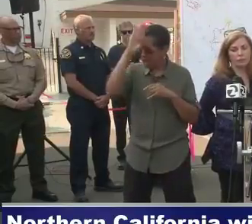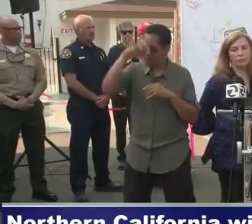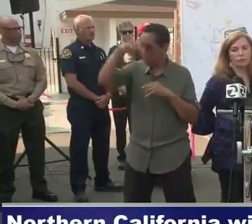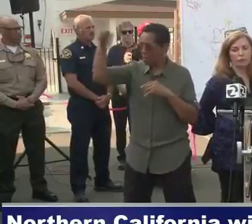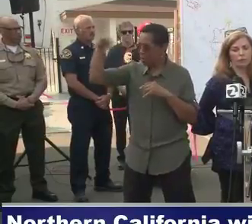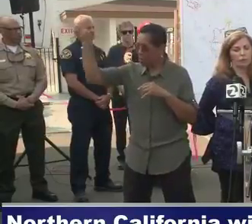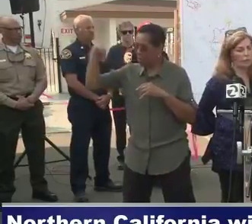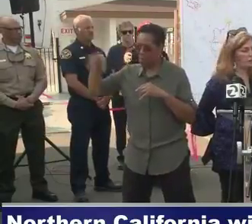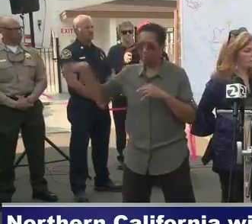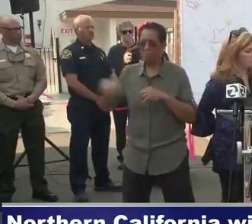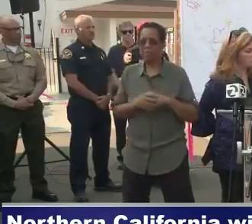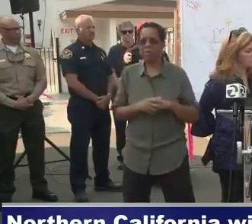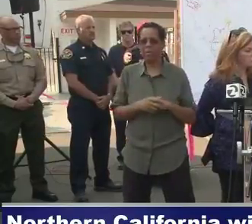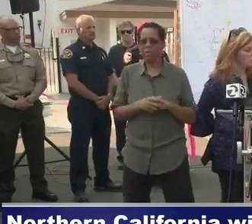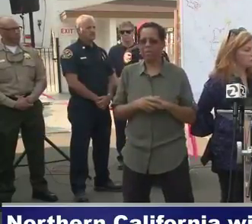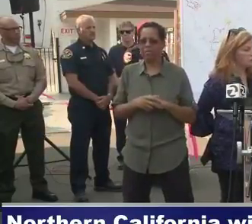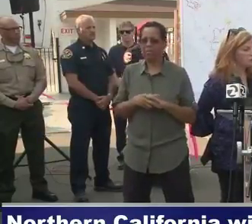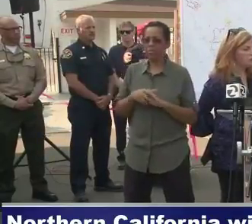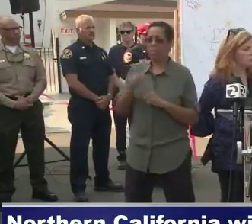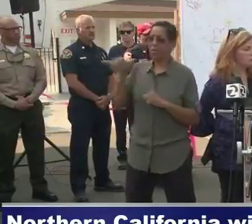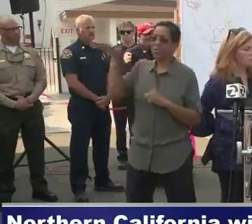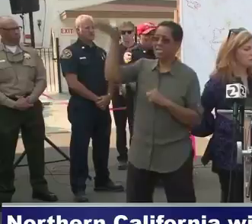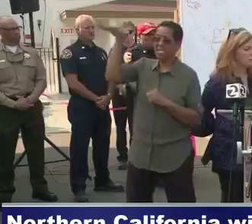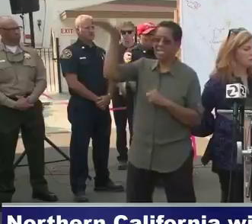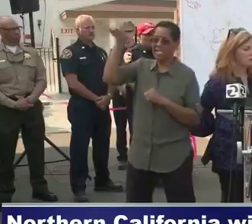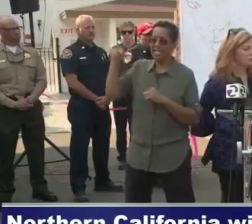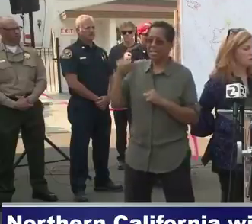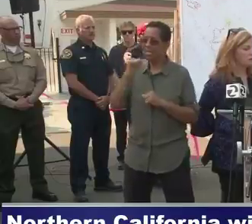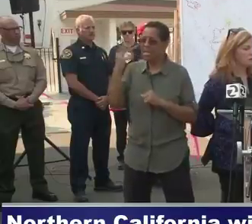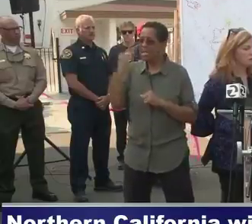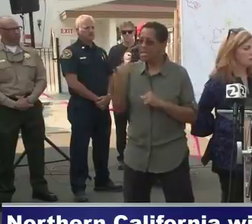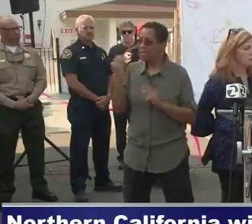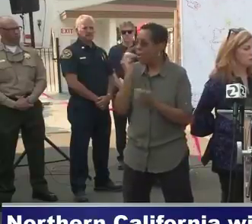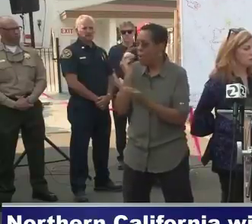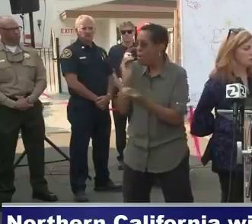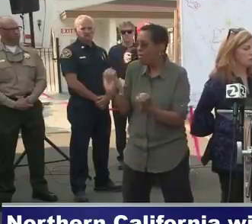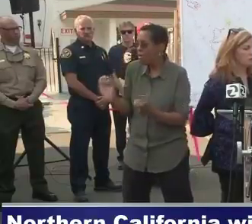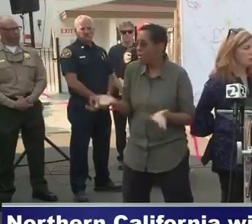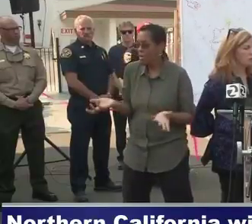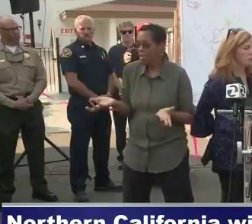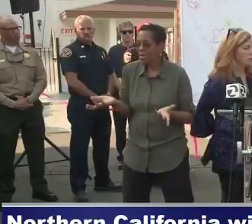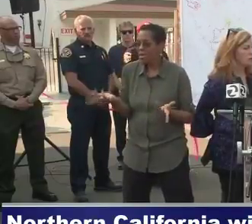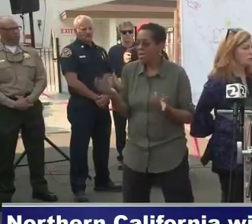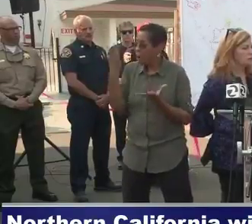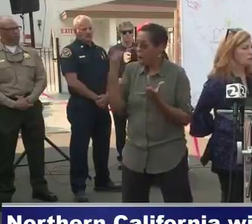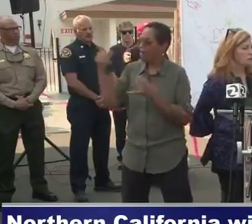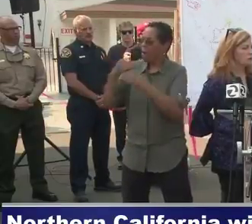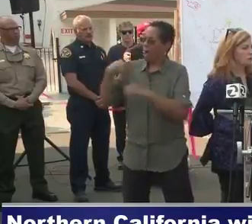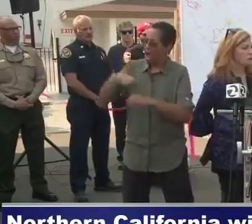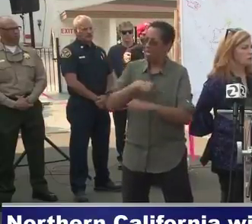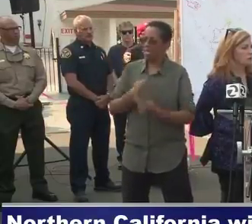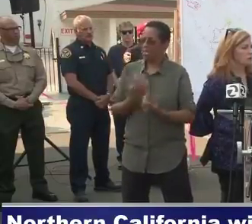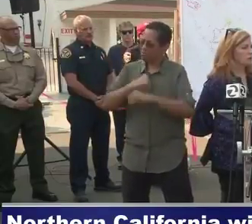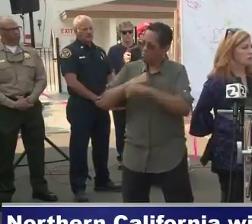out. Those people are not sleeping at home tonight either. They're out protecting our homes, and I just want to really appreciate